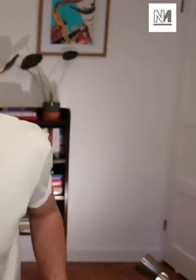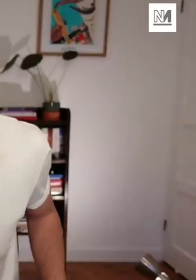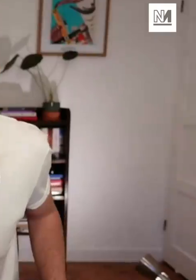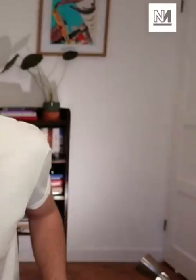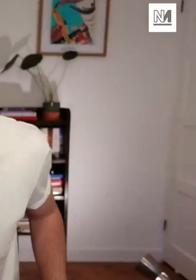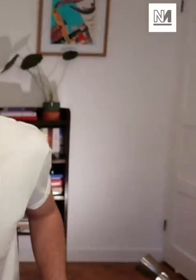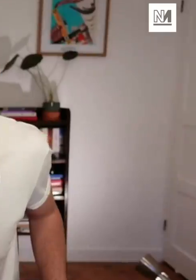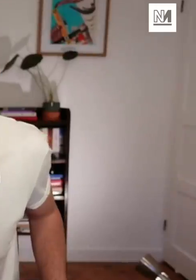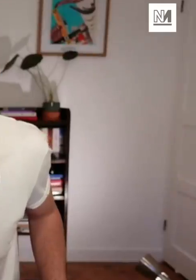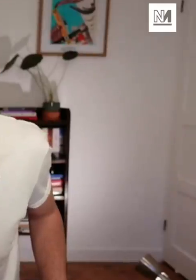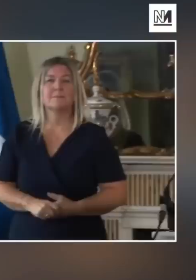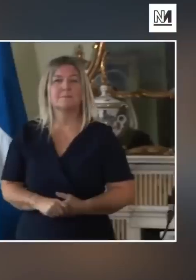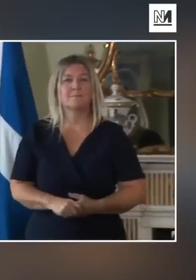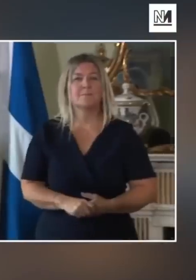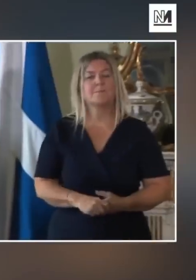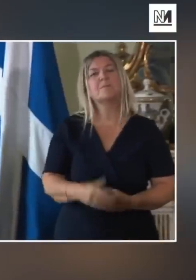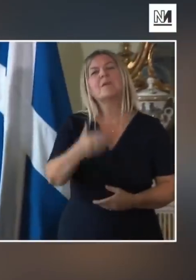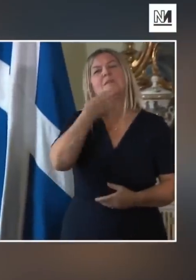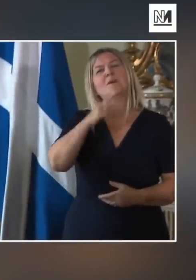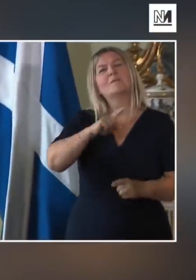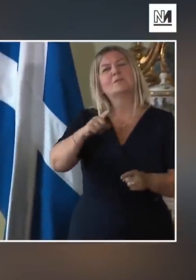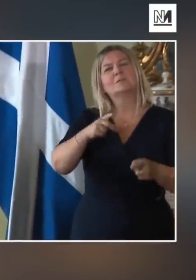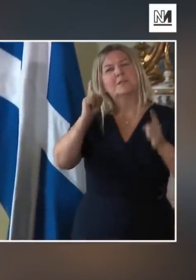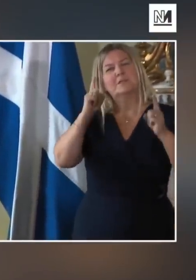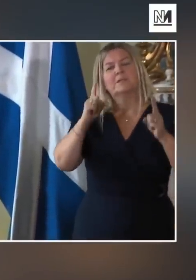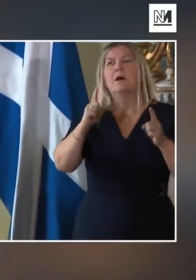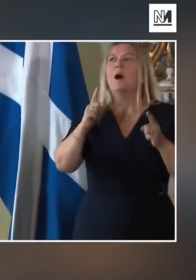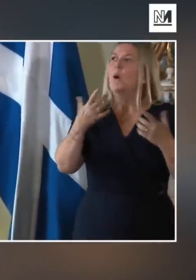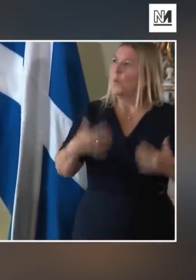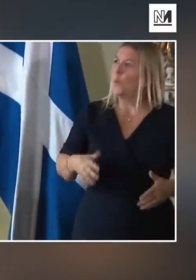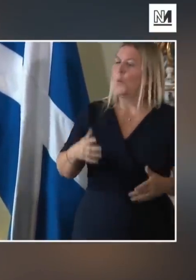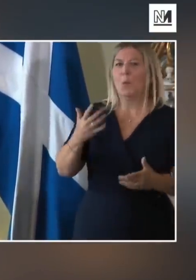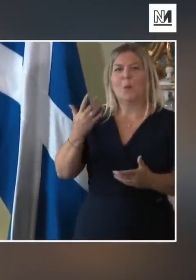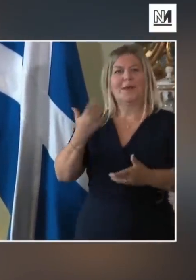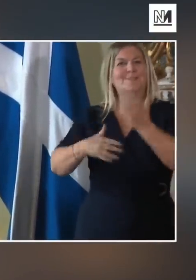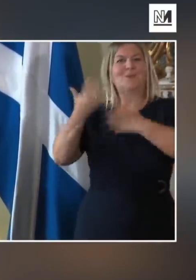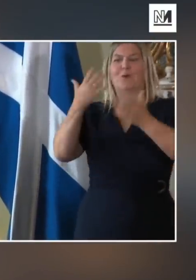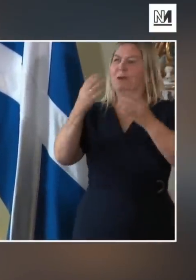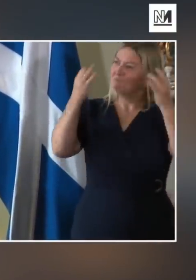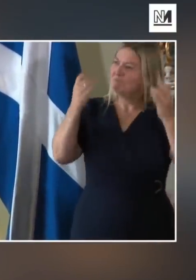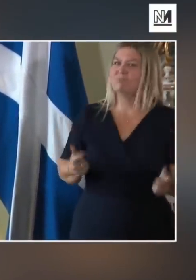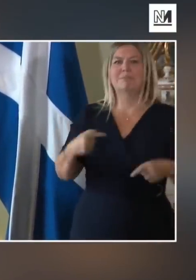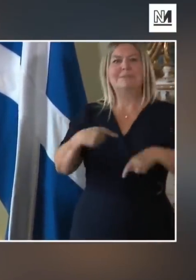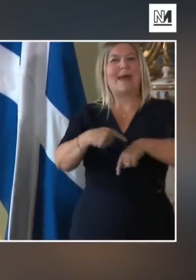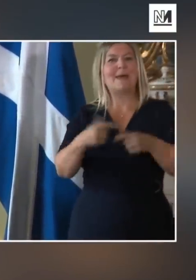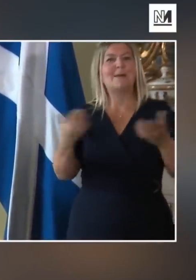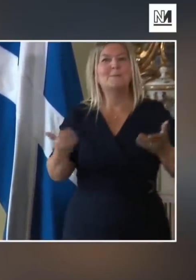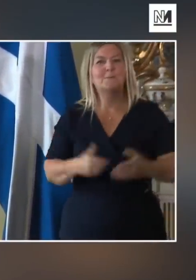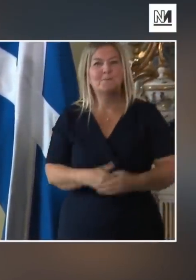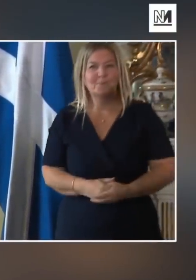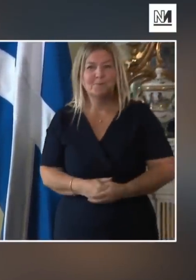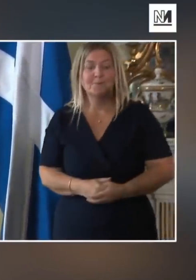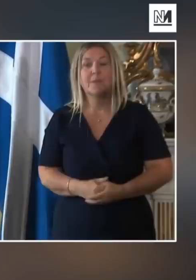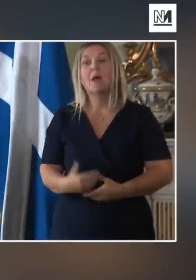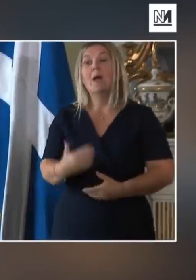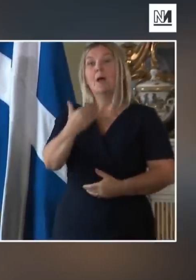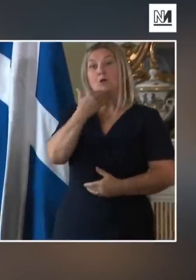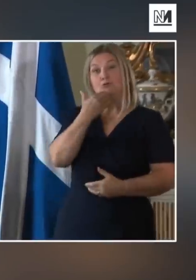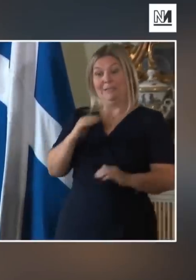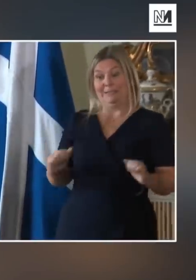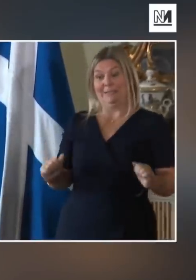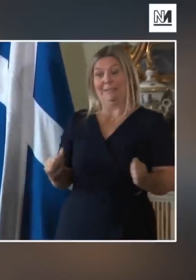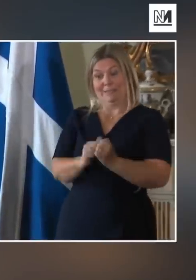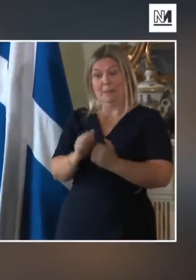this to say on the deal. This is indeed a historic moment. This deal would see the Greens entering